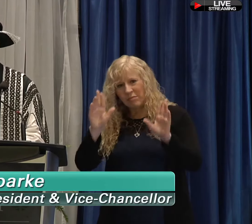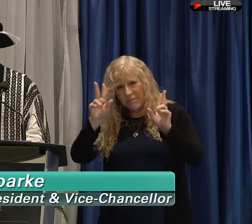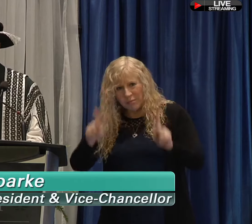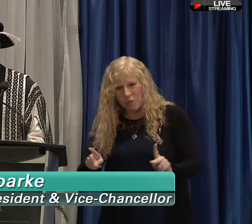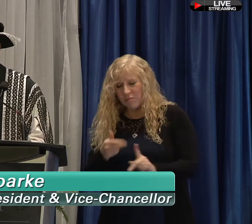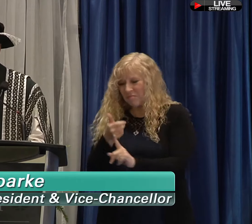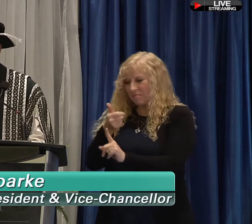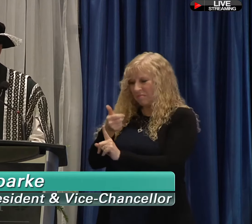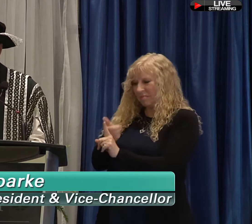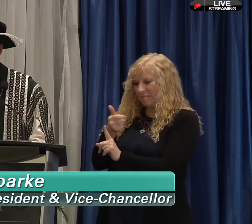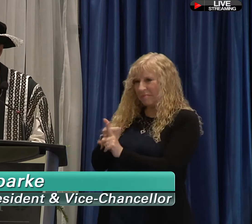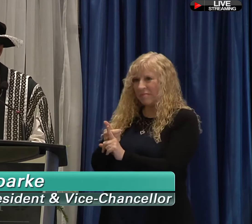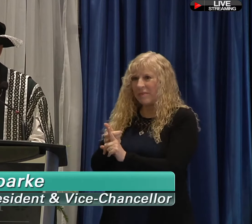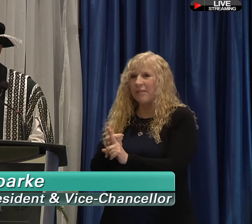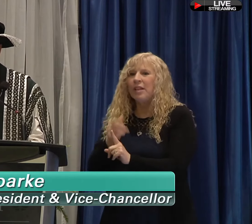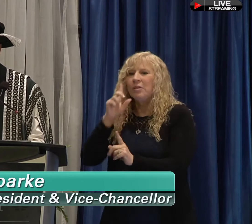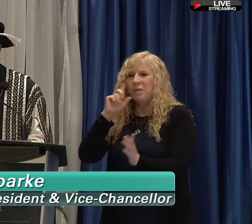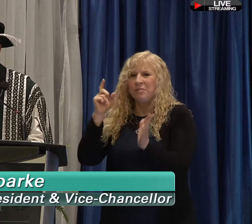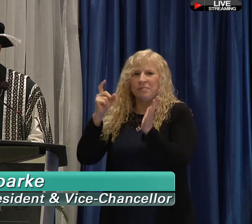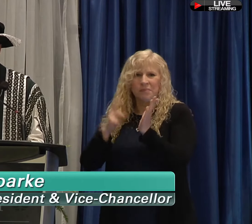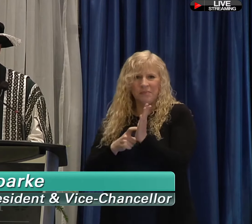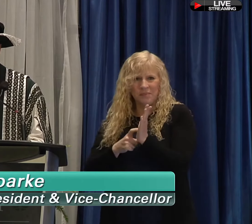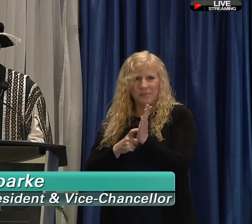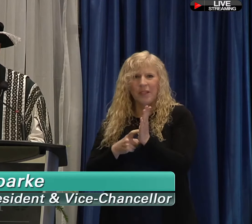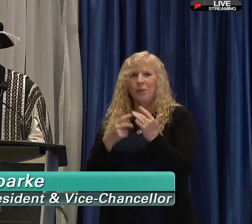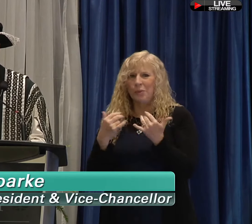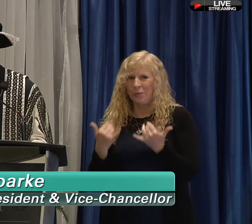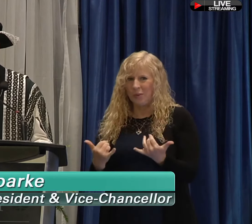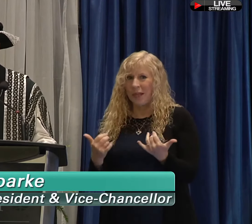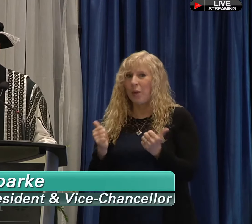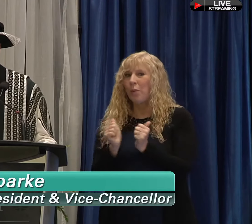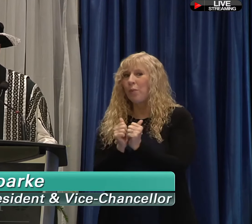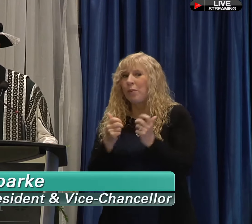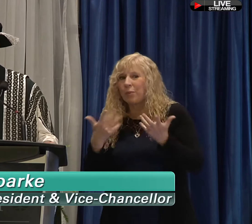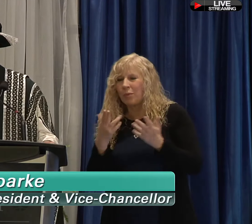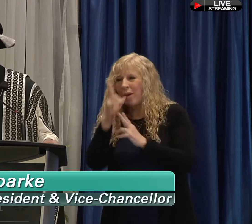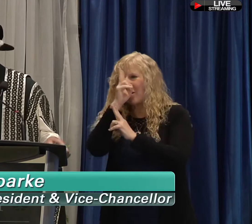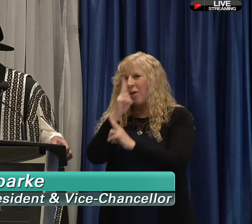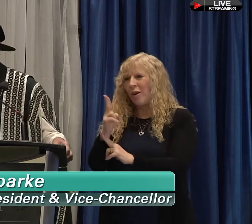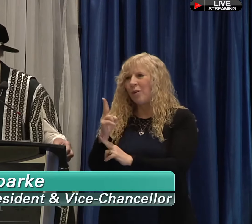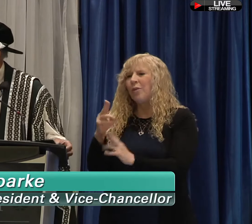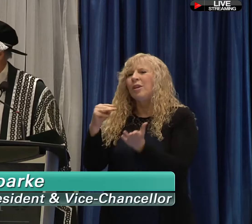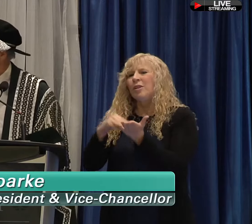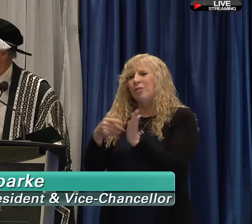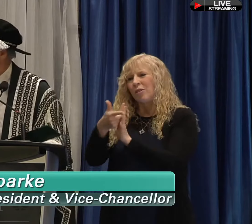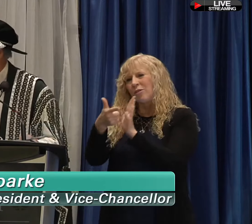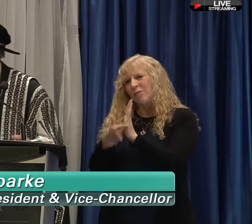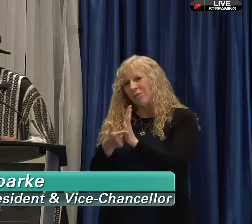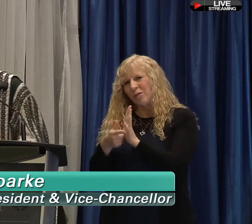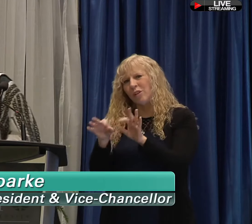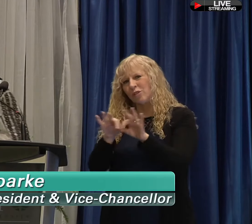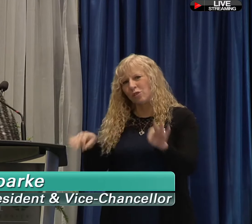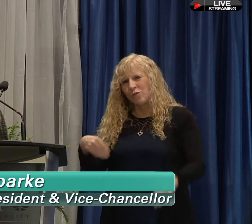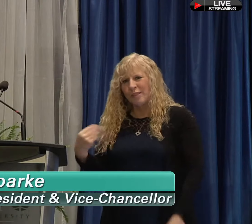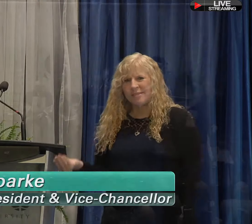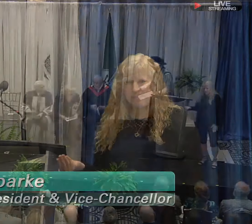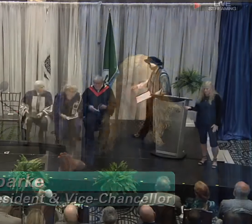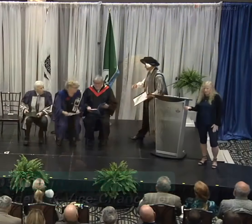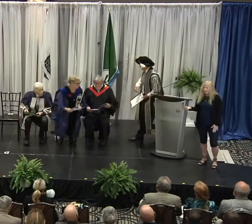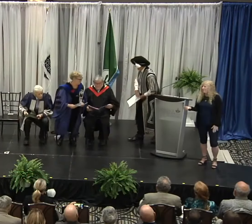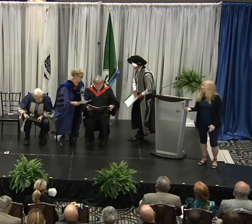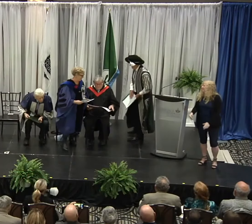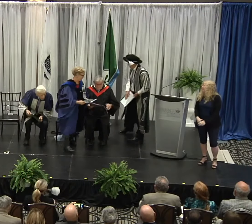whose contributions will be recognized today with an honorary Doctor of Laws degree.